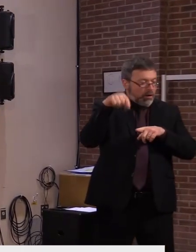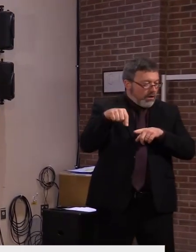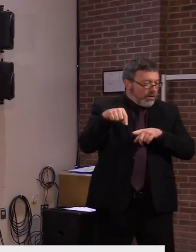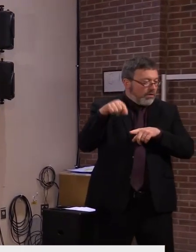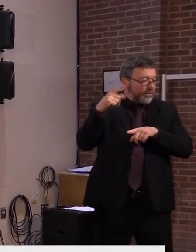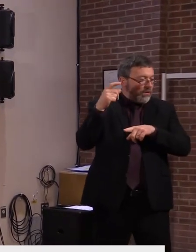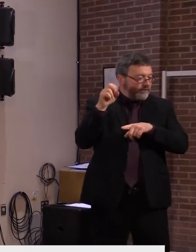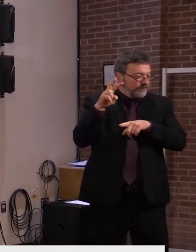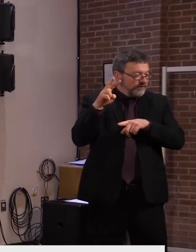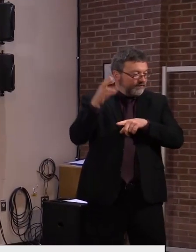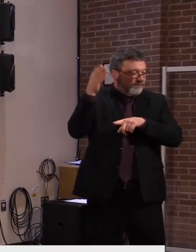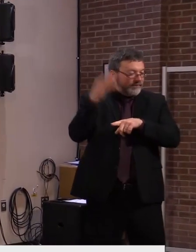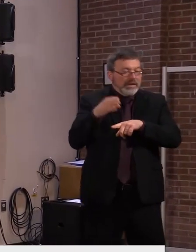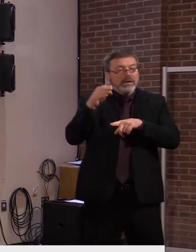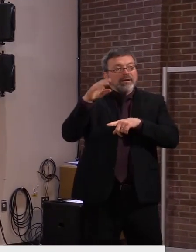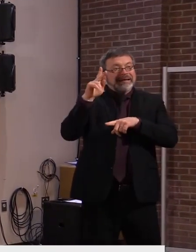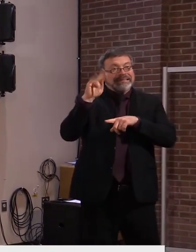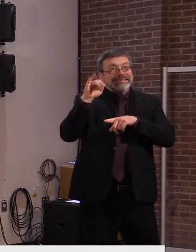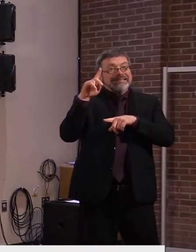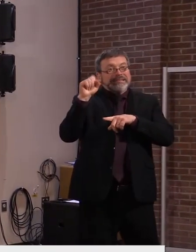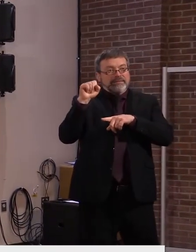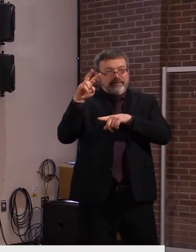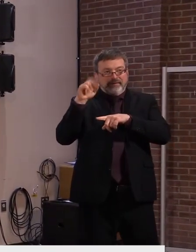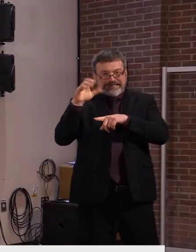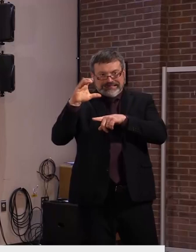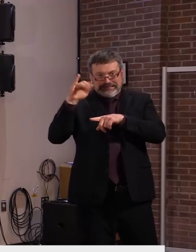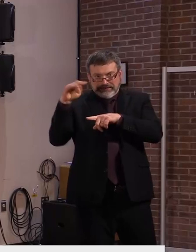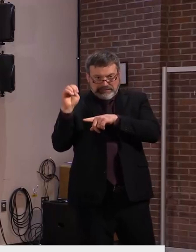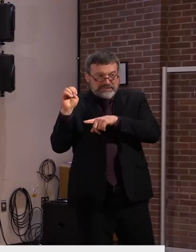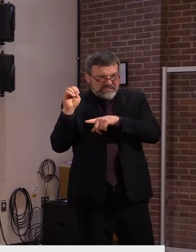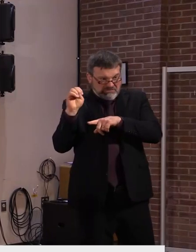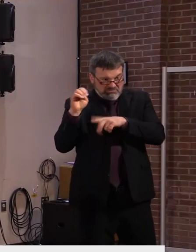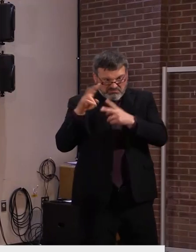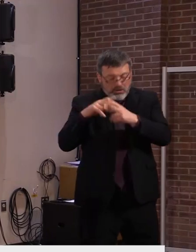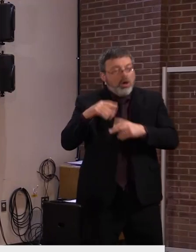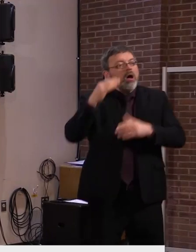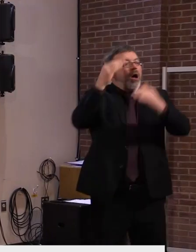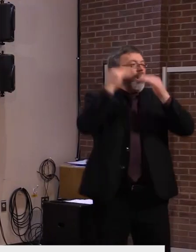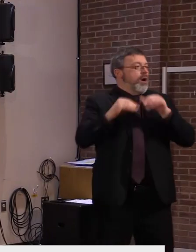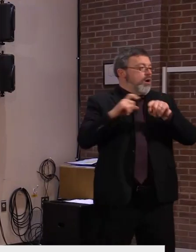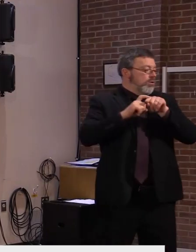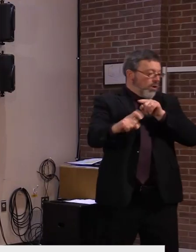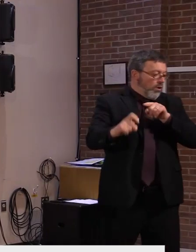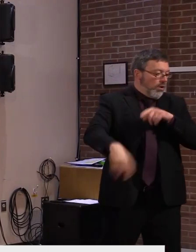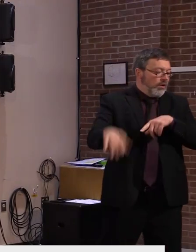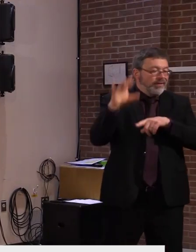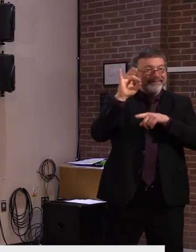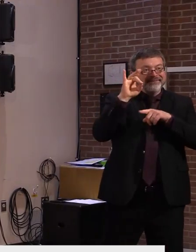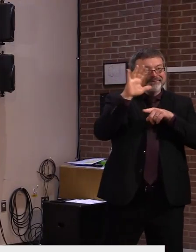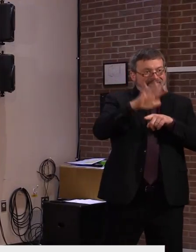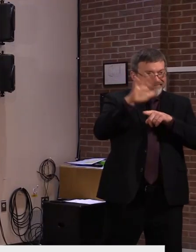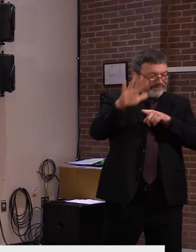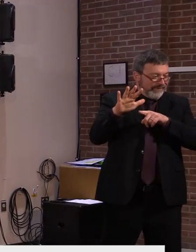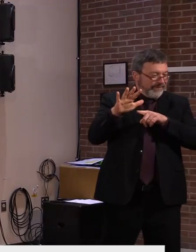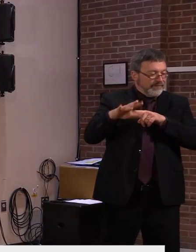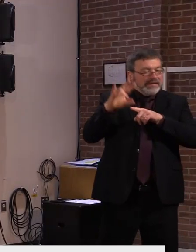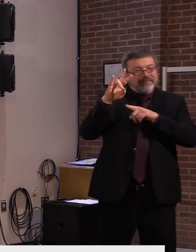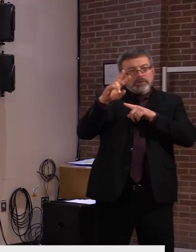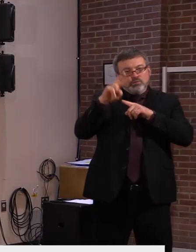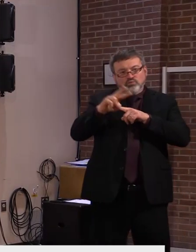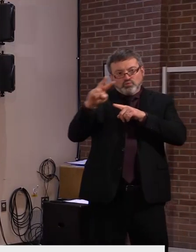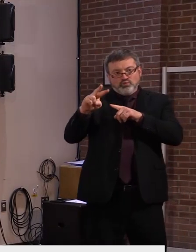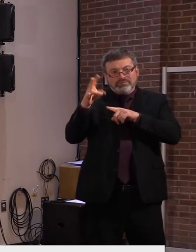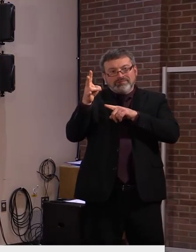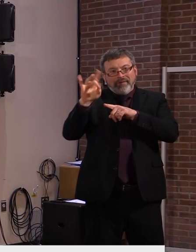healthvermont.gov/kidsvaccine or by contacting your local pharmacy or doctor's office. You can also call the call center at